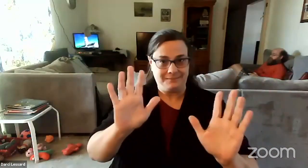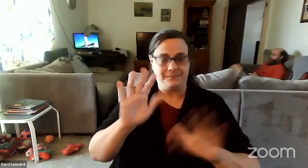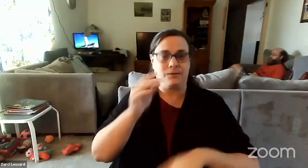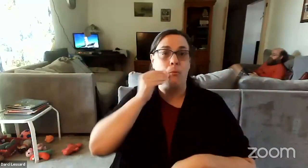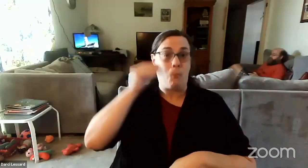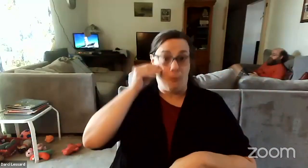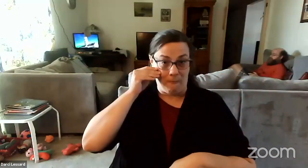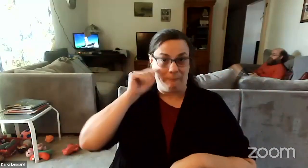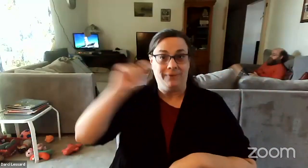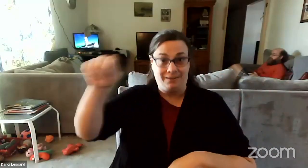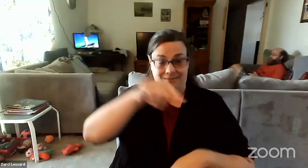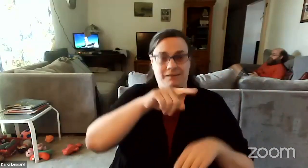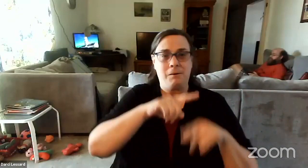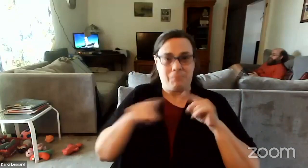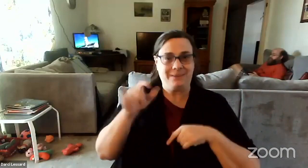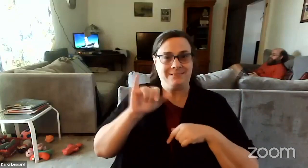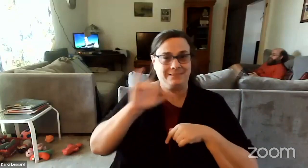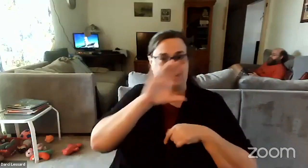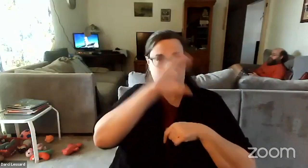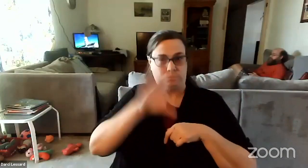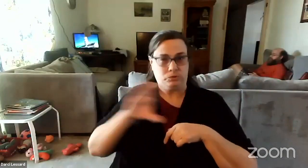where, I mean, people aren't getting together in one home, but